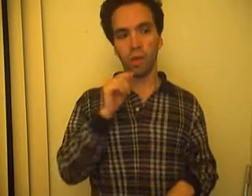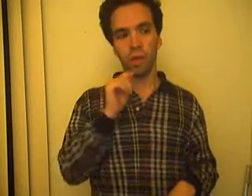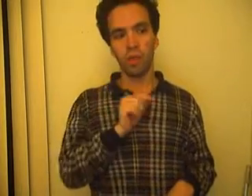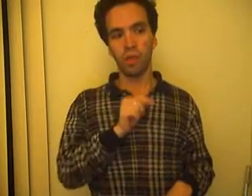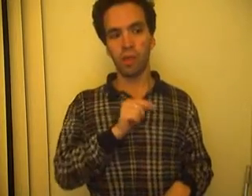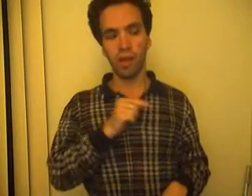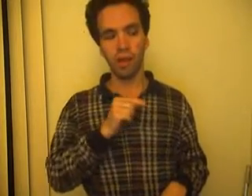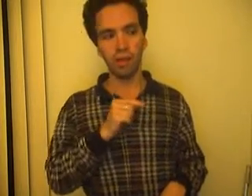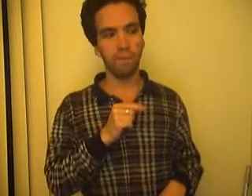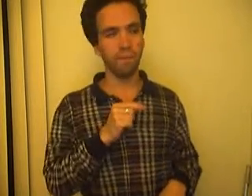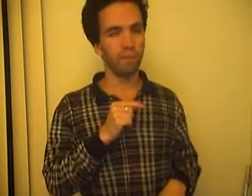They